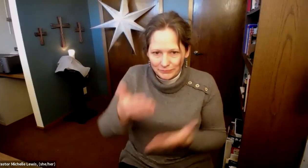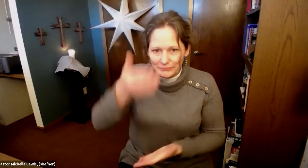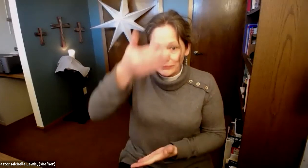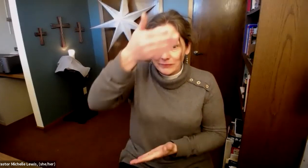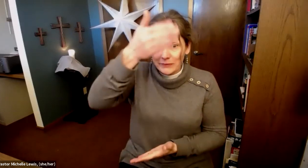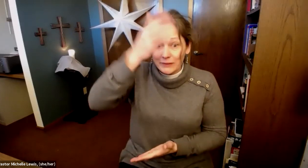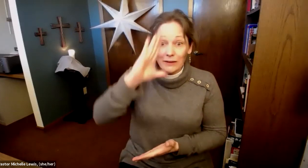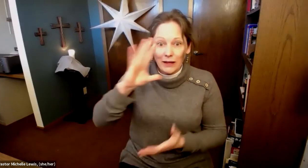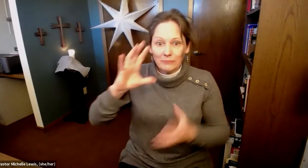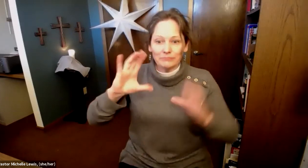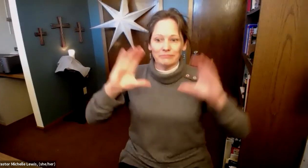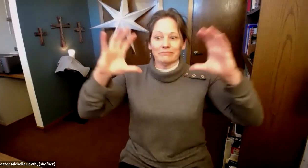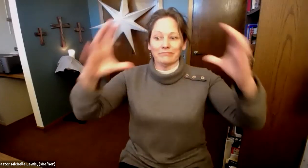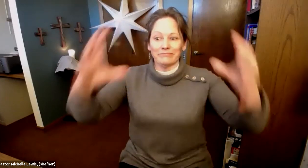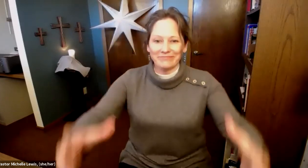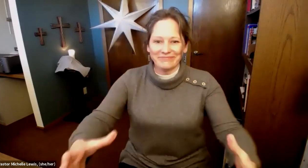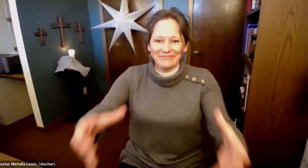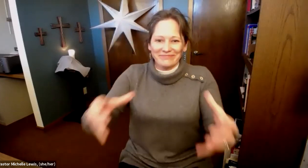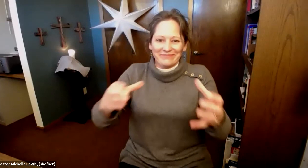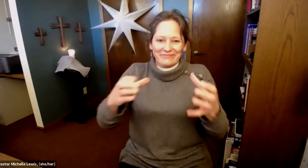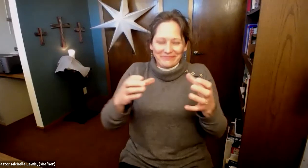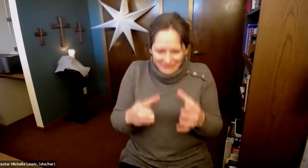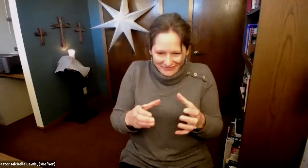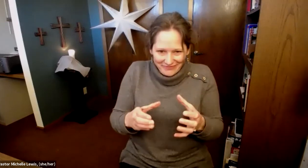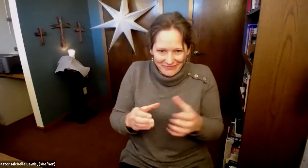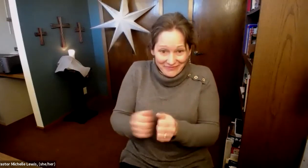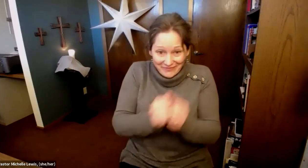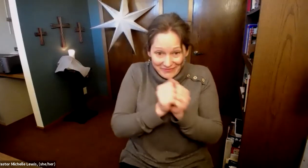Before you leave, remember